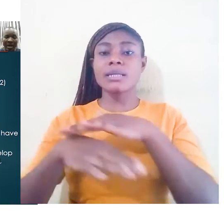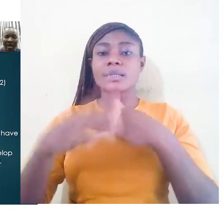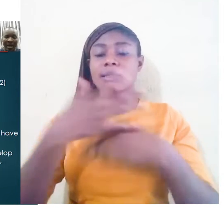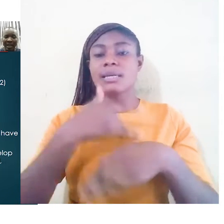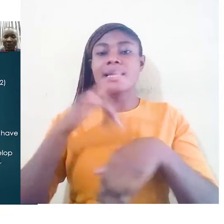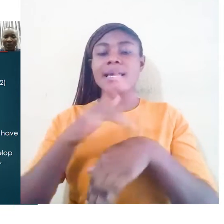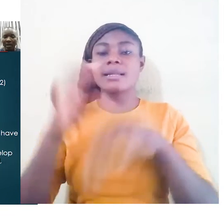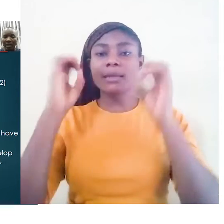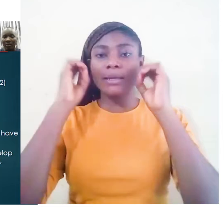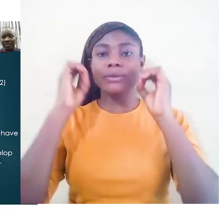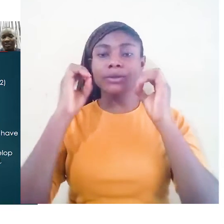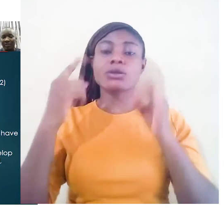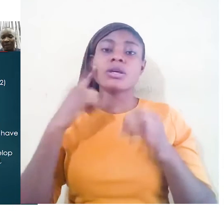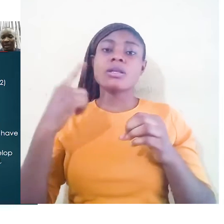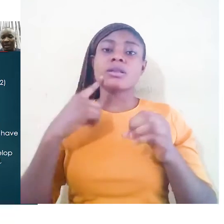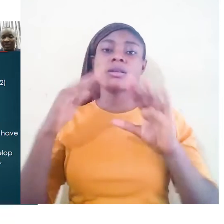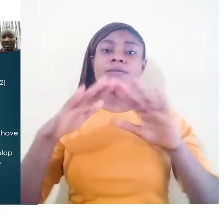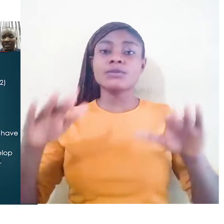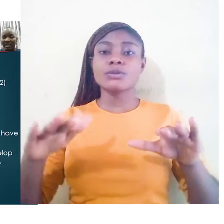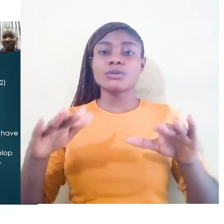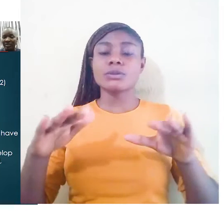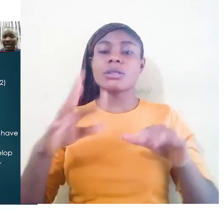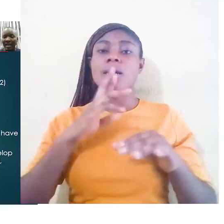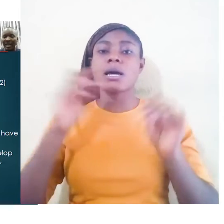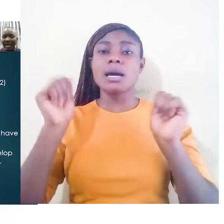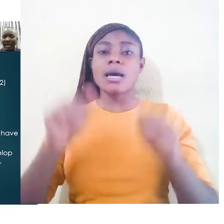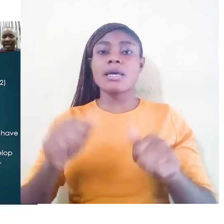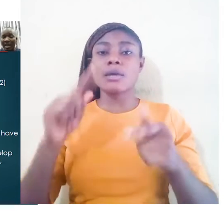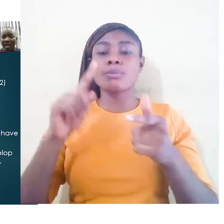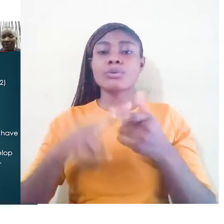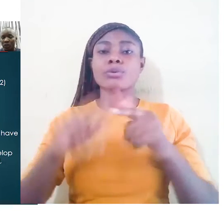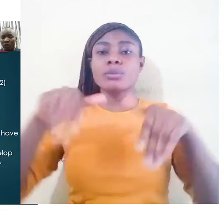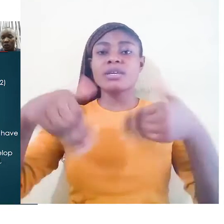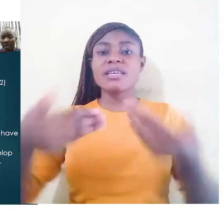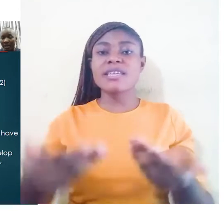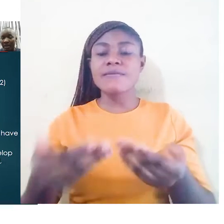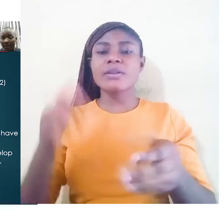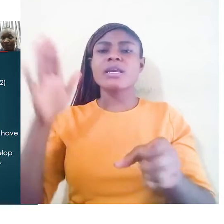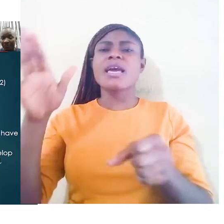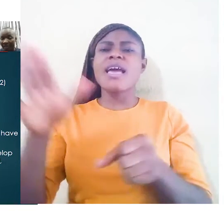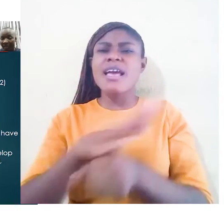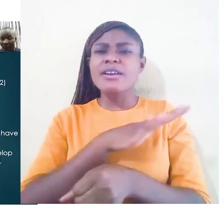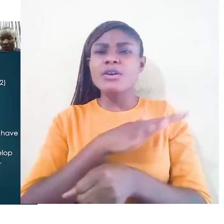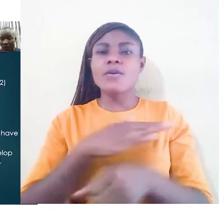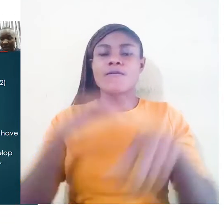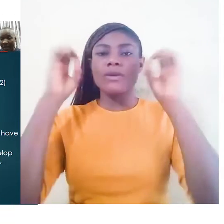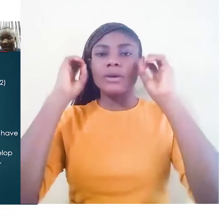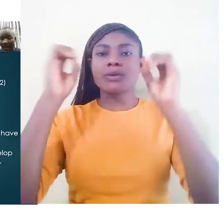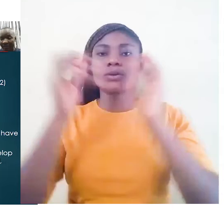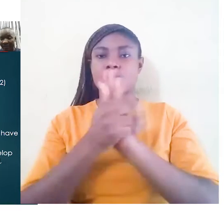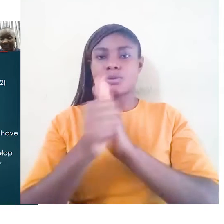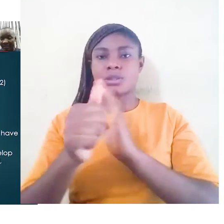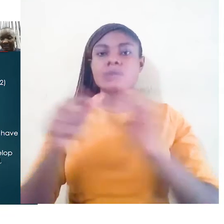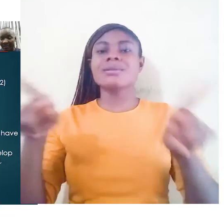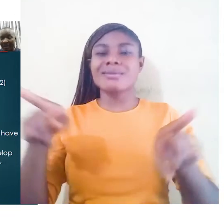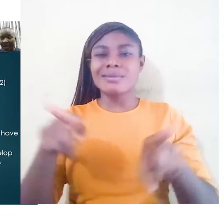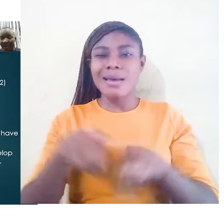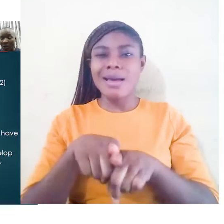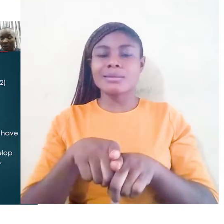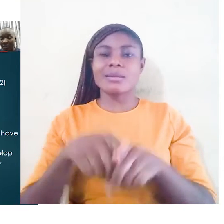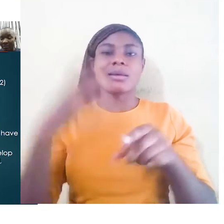develop adequate cognitive and linguistic skills like hearing children. Deaf children have the